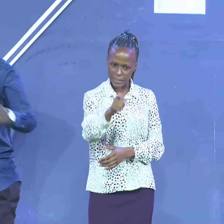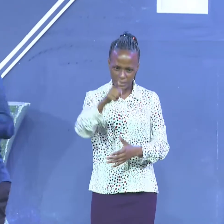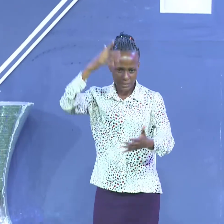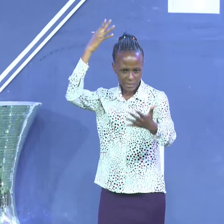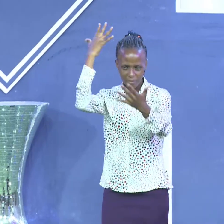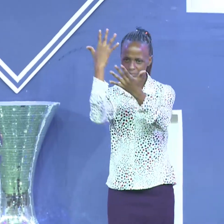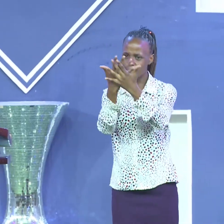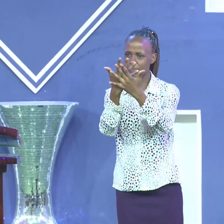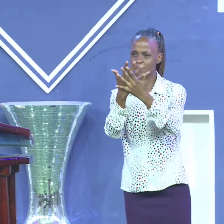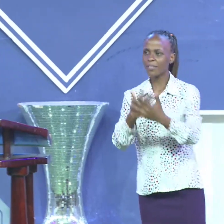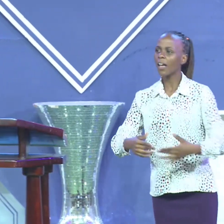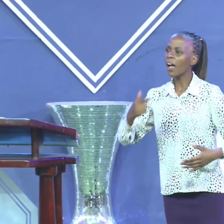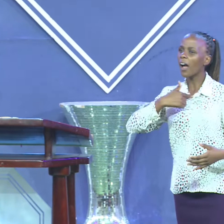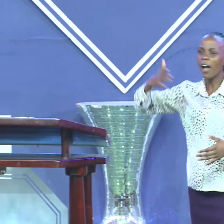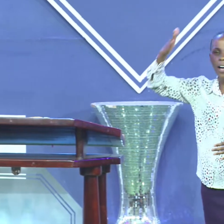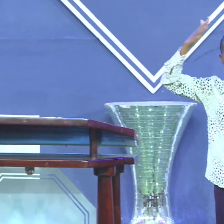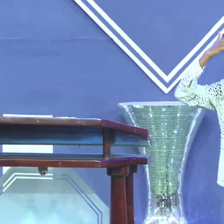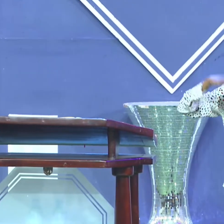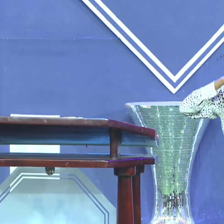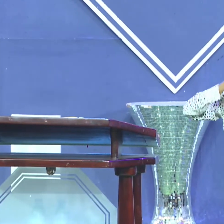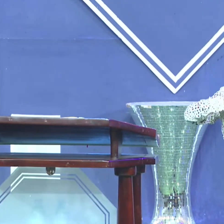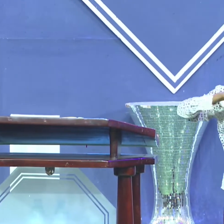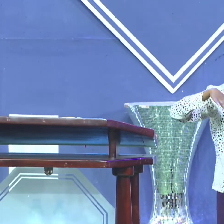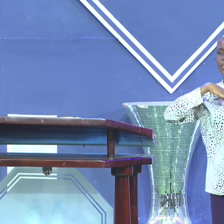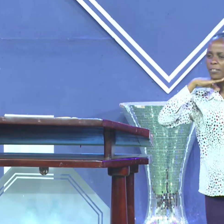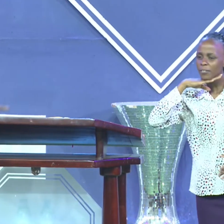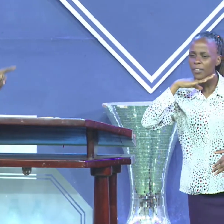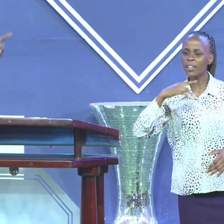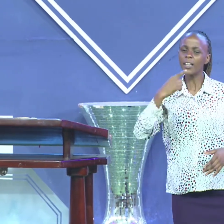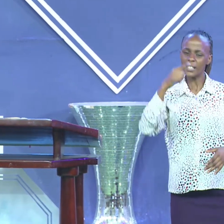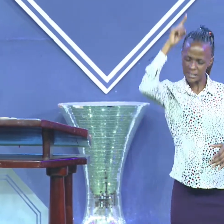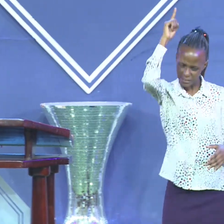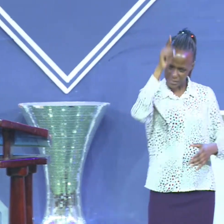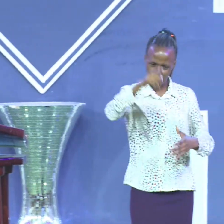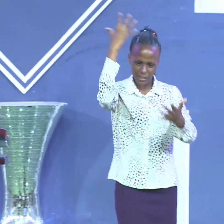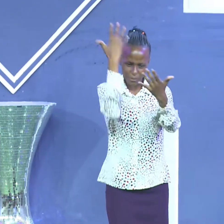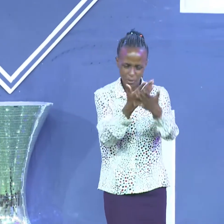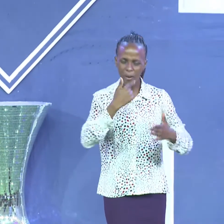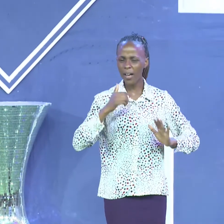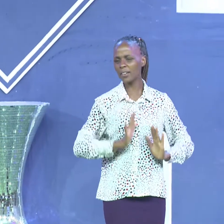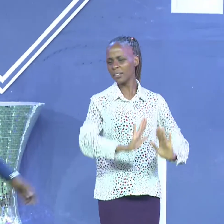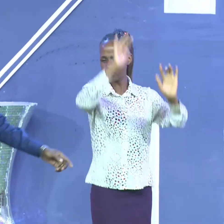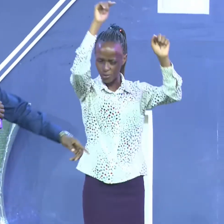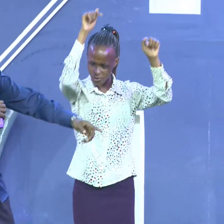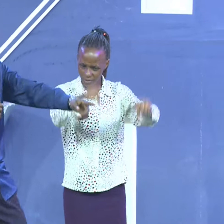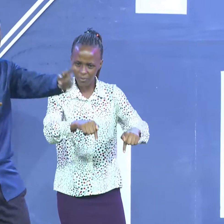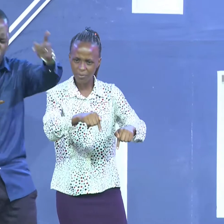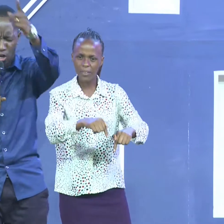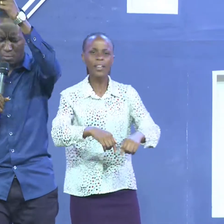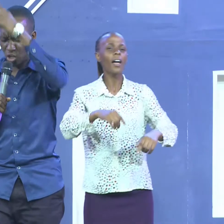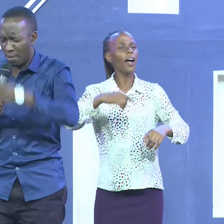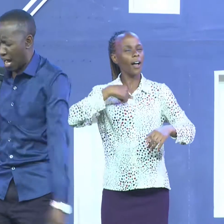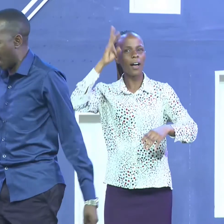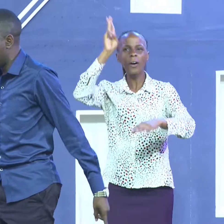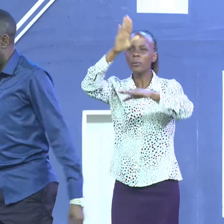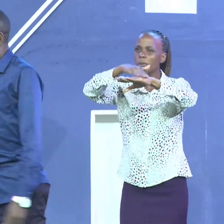I said, this is a prison. And I said, enough is enough. I said, I'm getting out of this